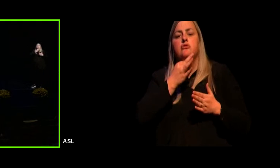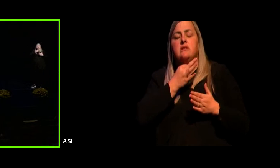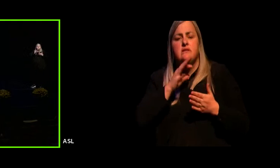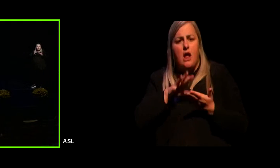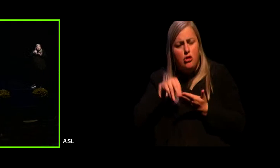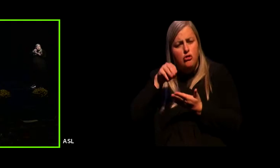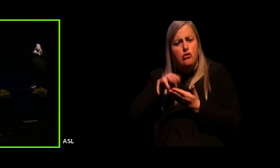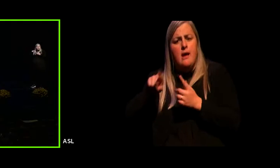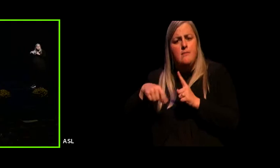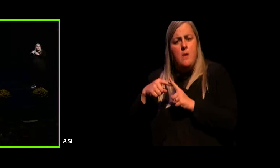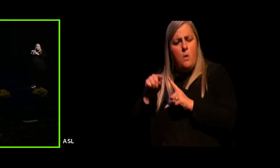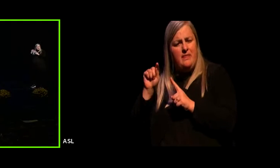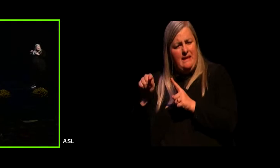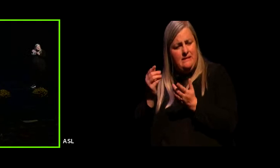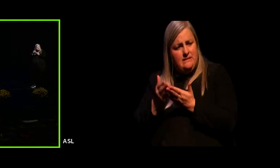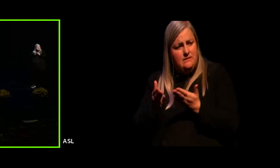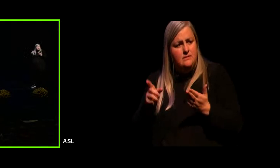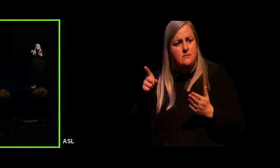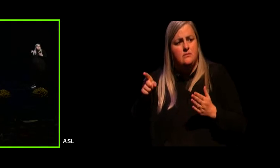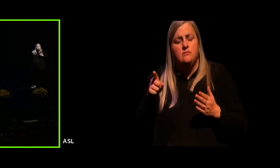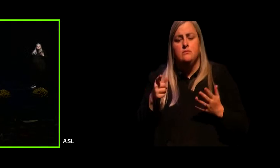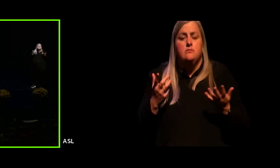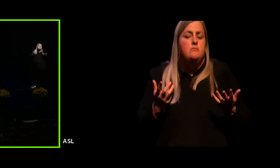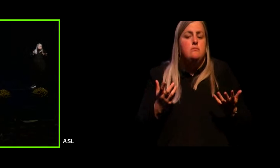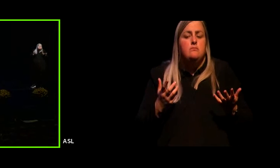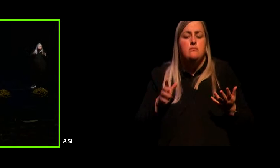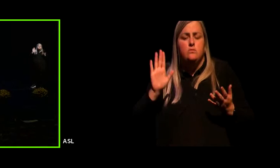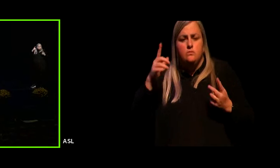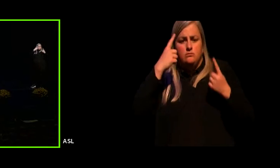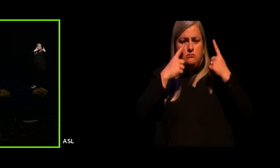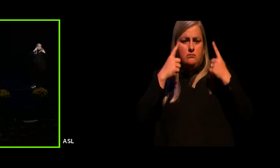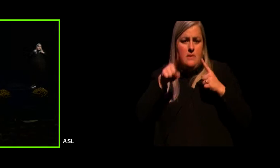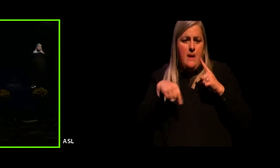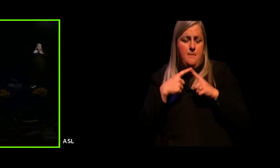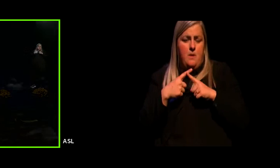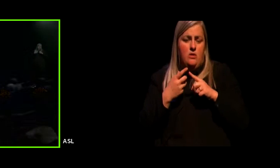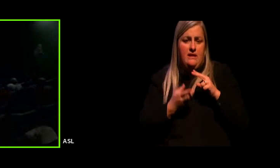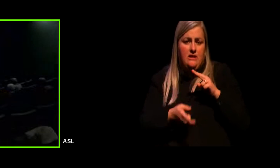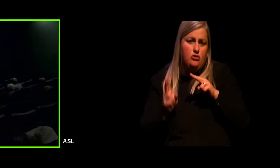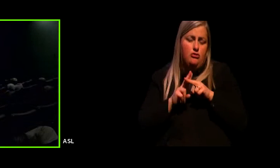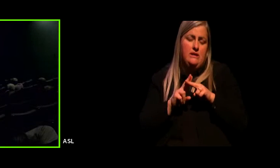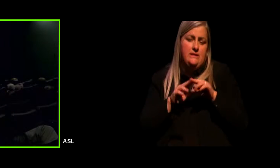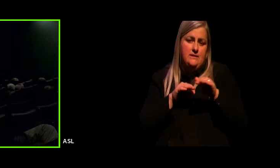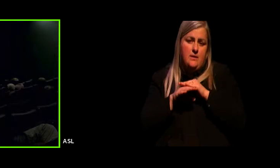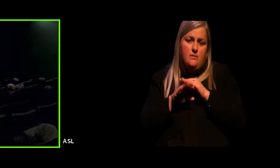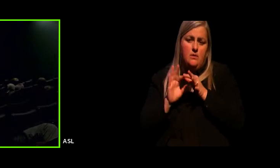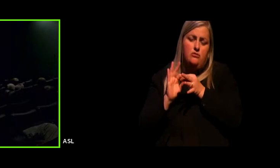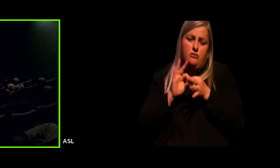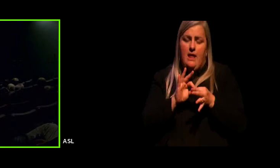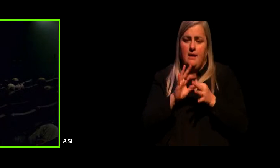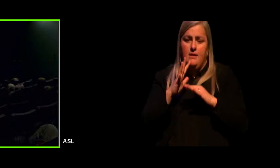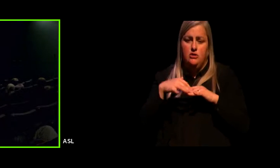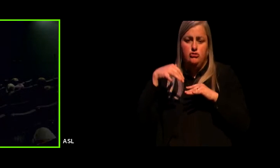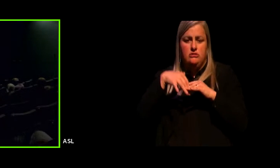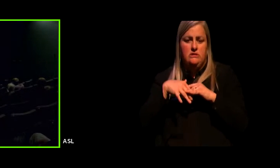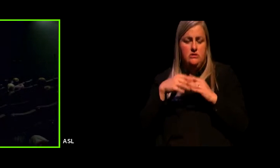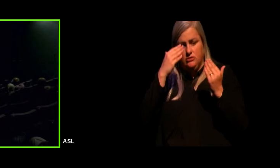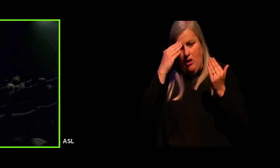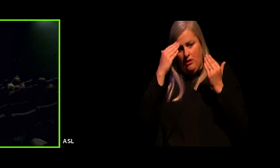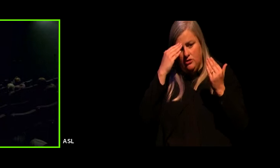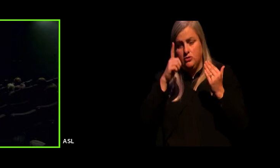and perspective are on increasing accessibility of Indigenous knowledge and culture for those who may not